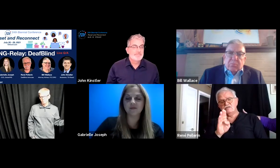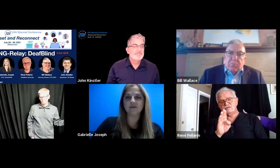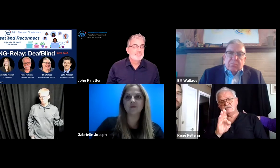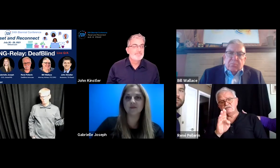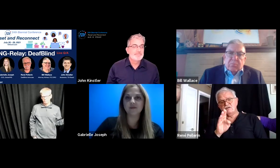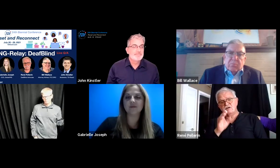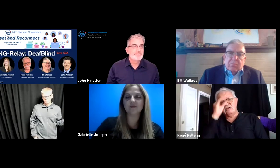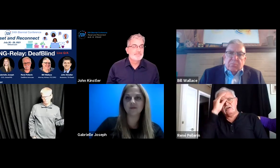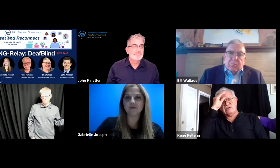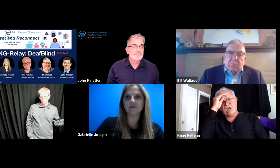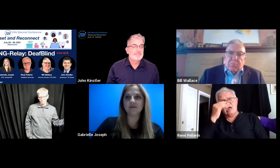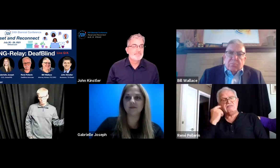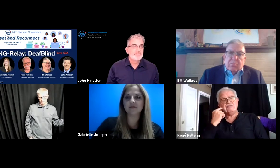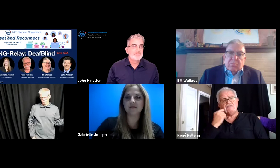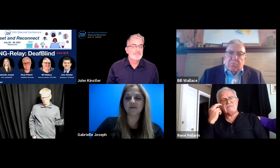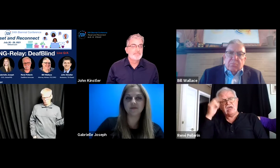equity.